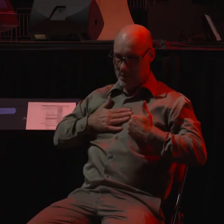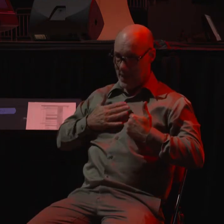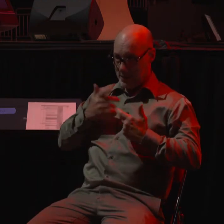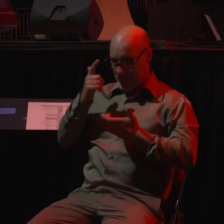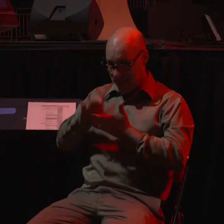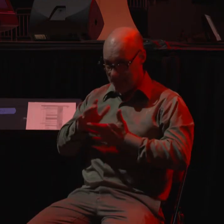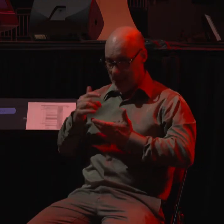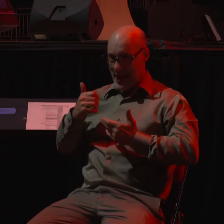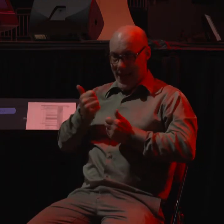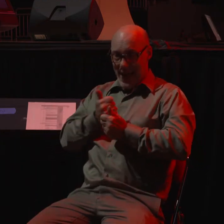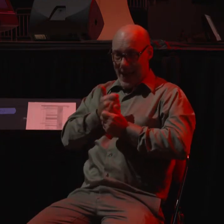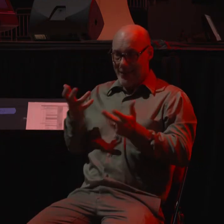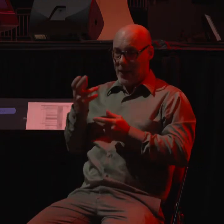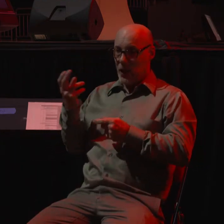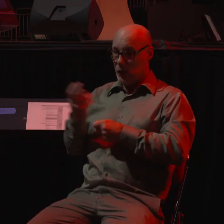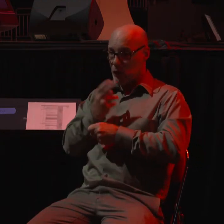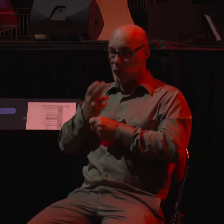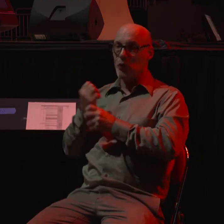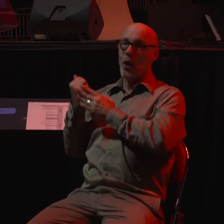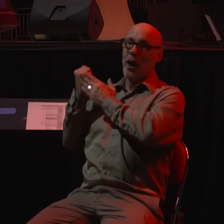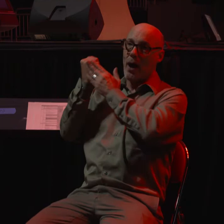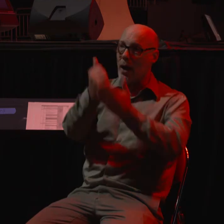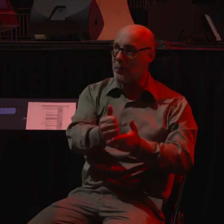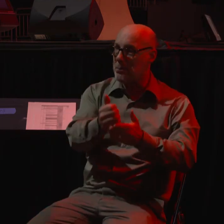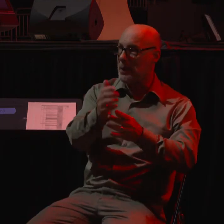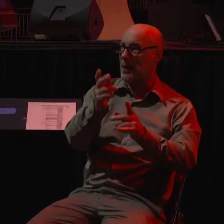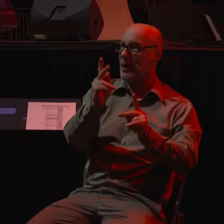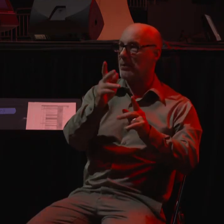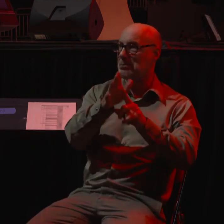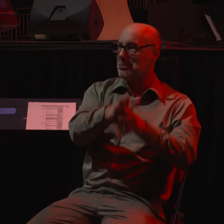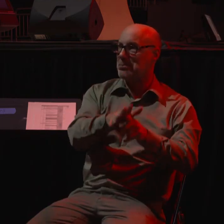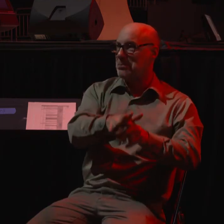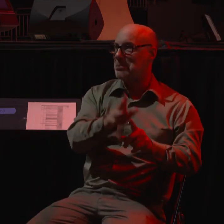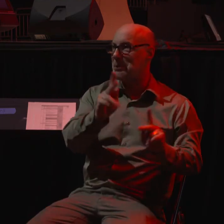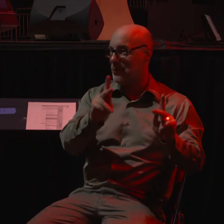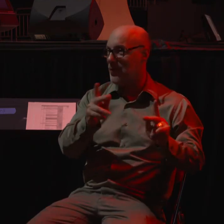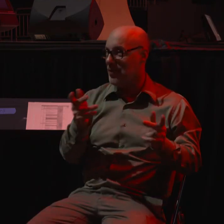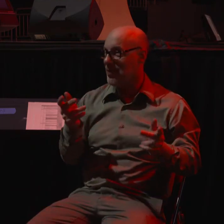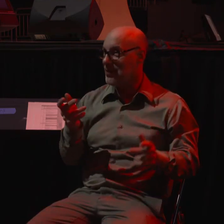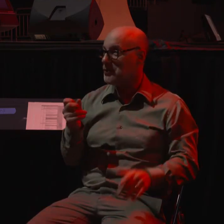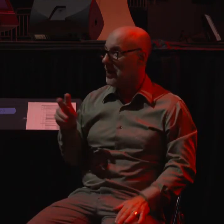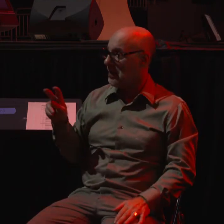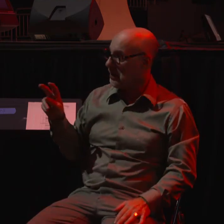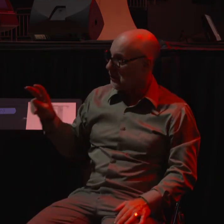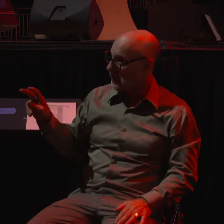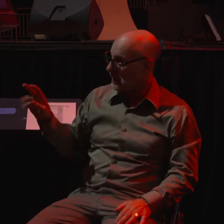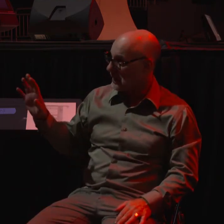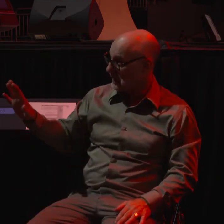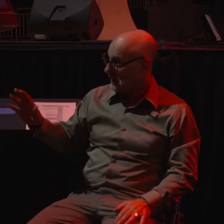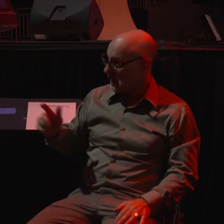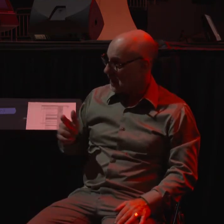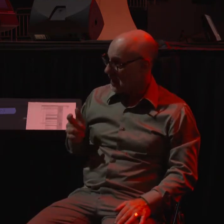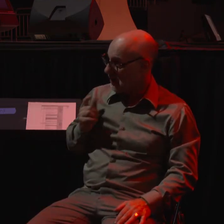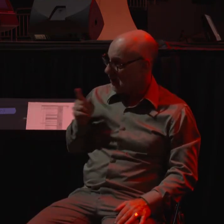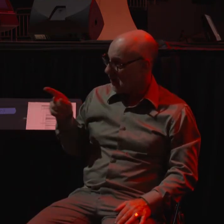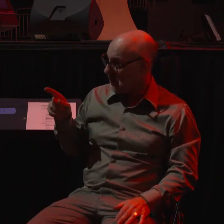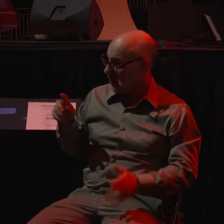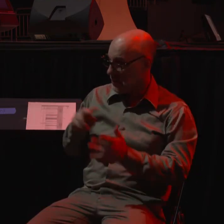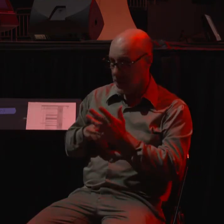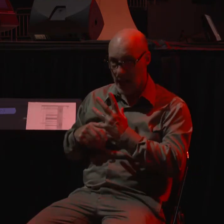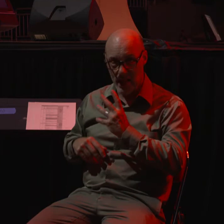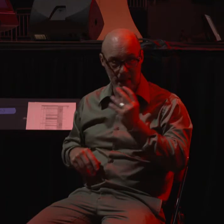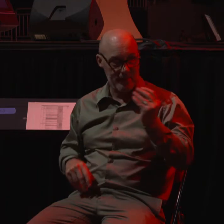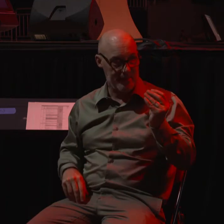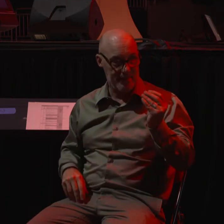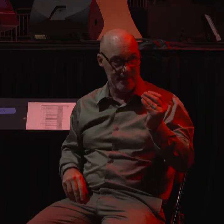were oppressed. And so for me, when I look at the life of King, that means that when I leave here, I need to look for